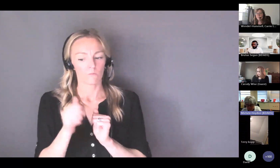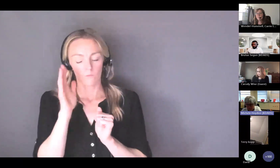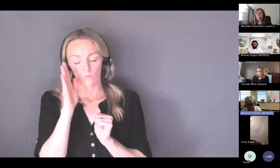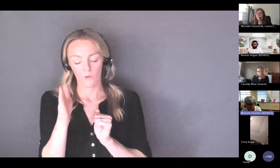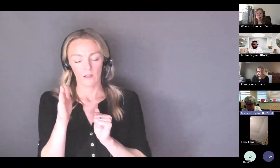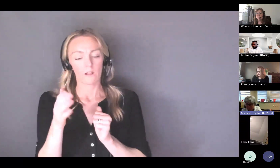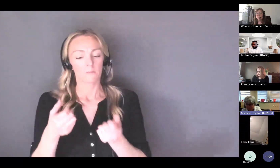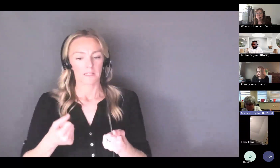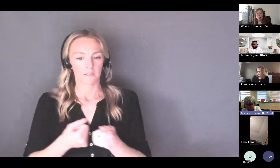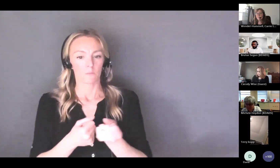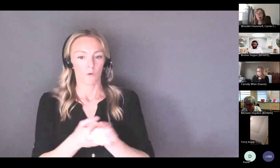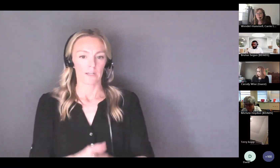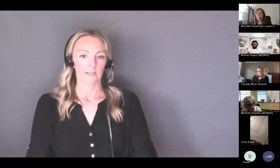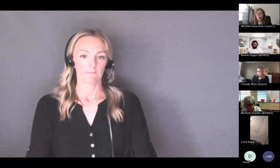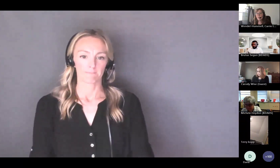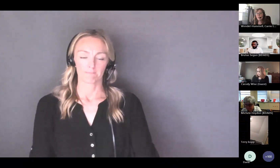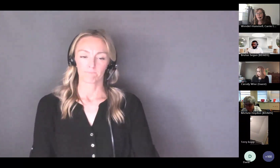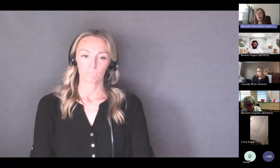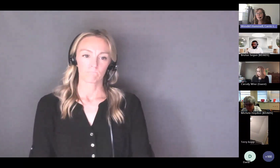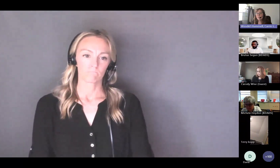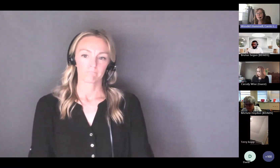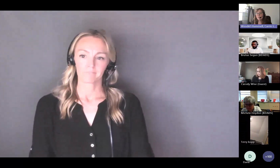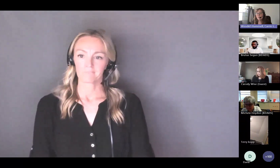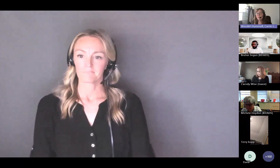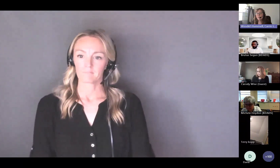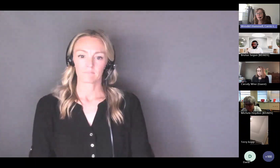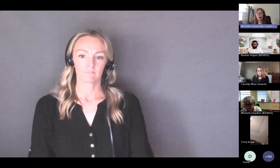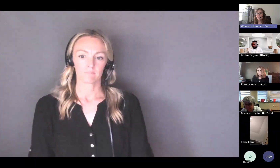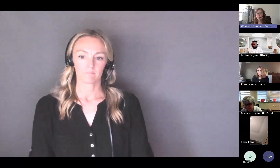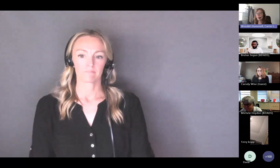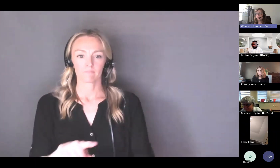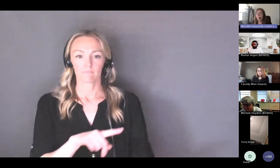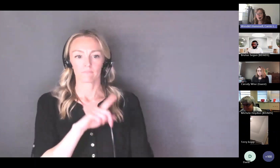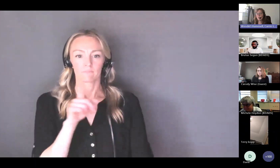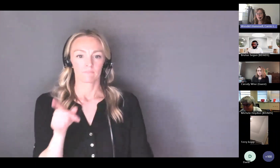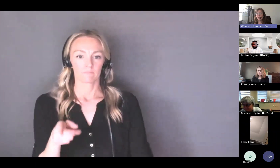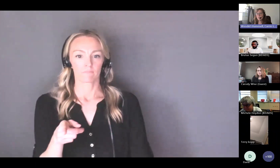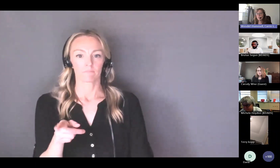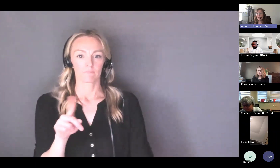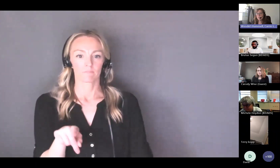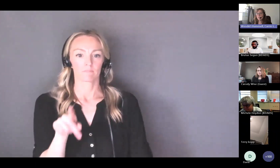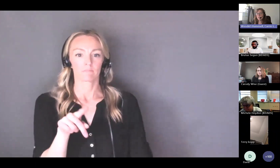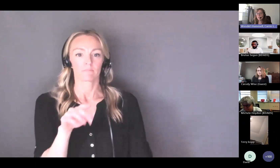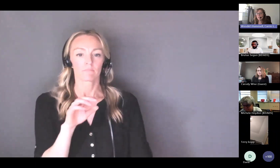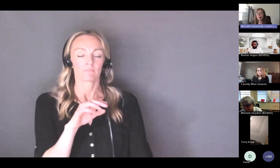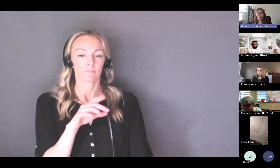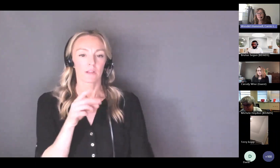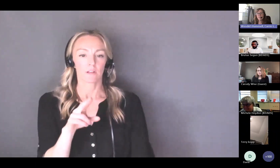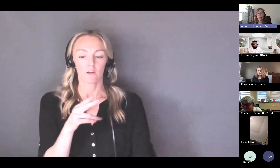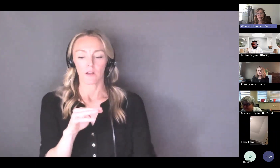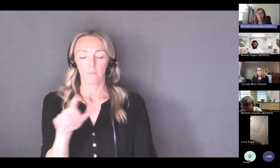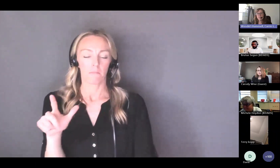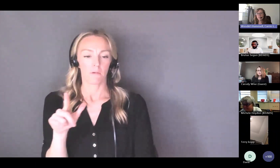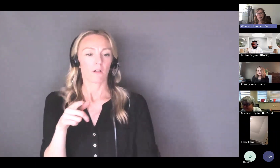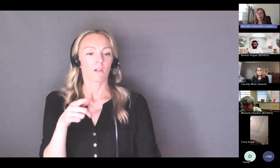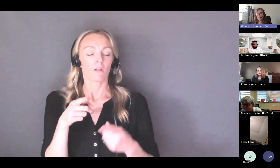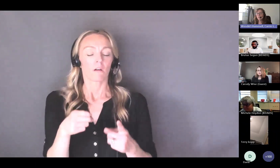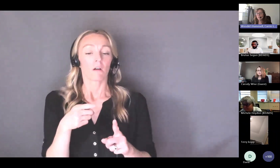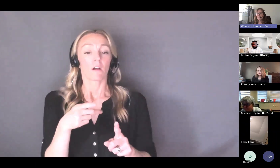be supported. Yeah, and I should clarify that we also had, said in this discussions, this isn't to say that